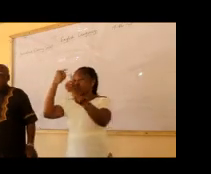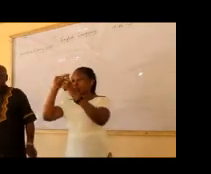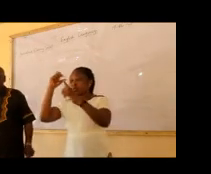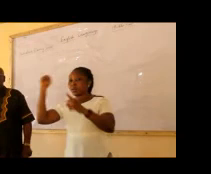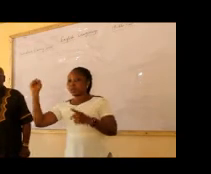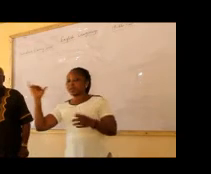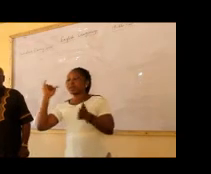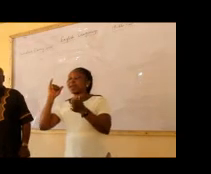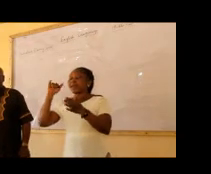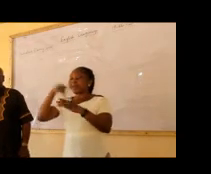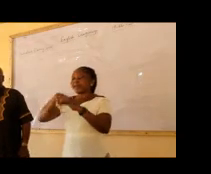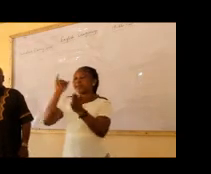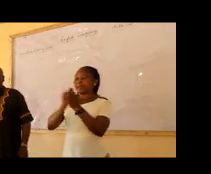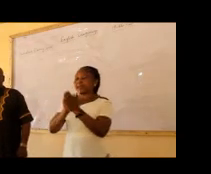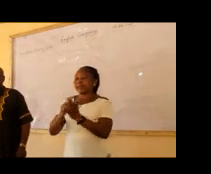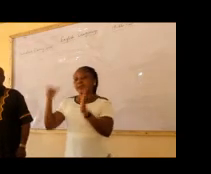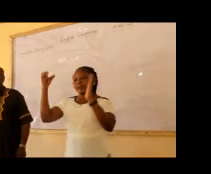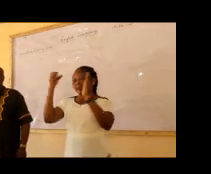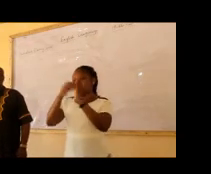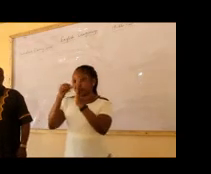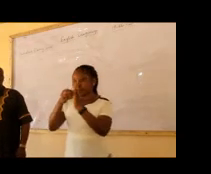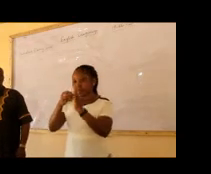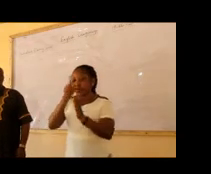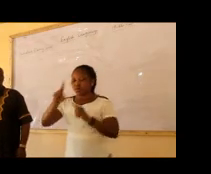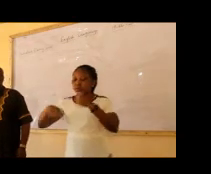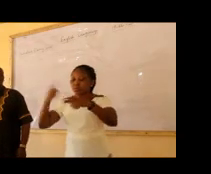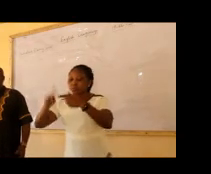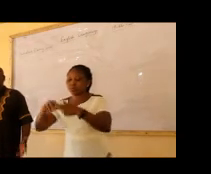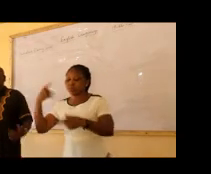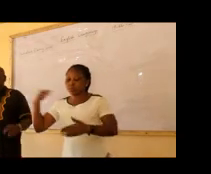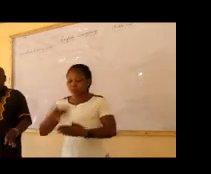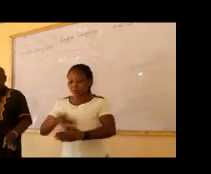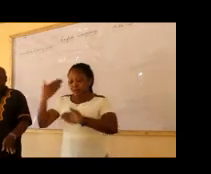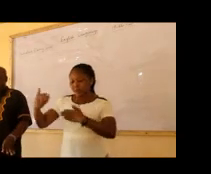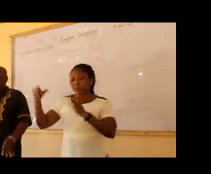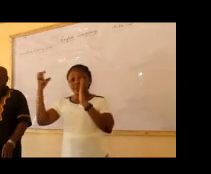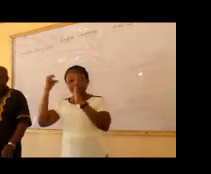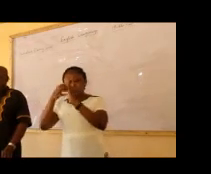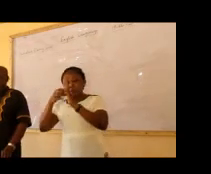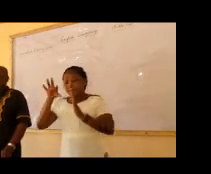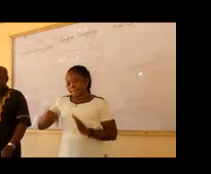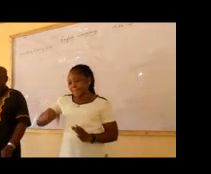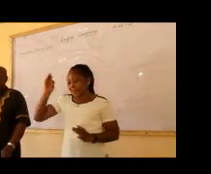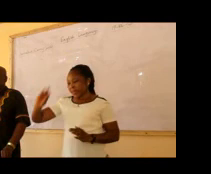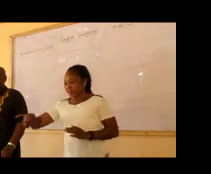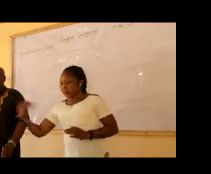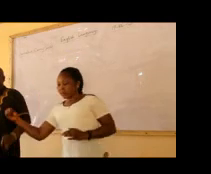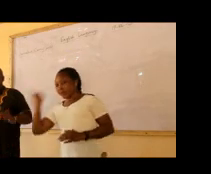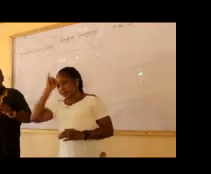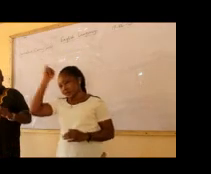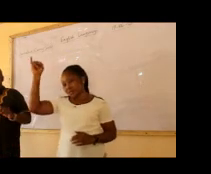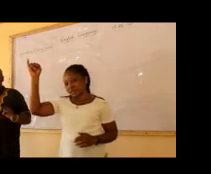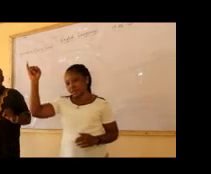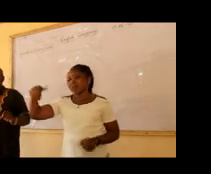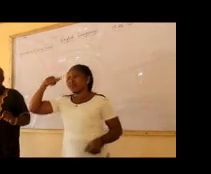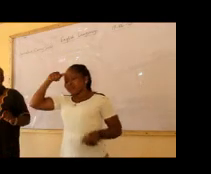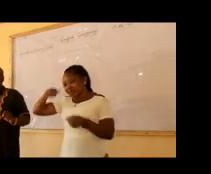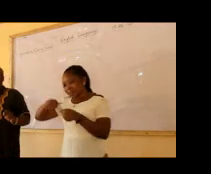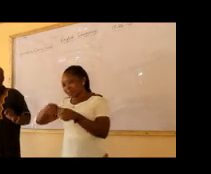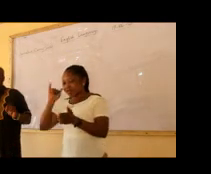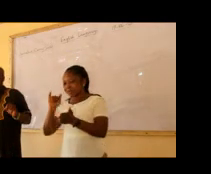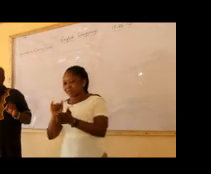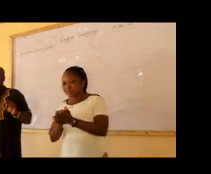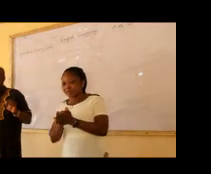in that paragraph. So you go to the next paragraph, you pick another idea. Remember